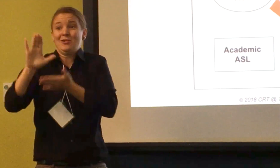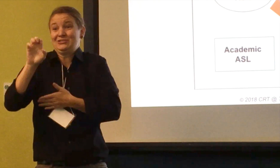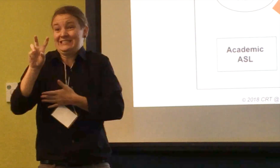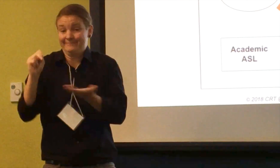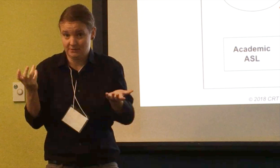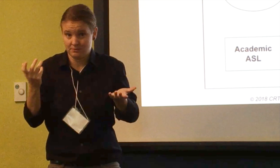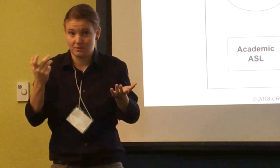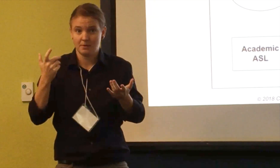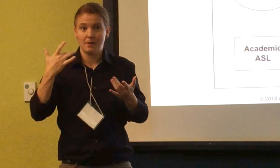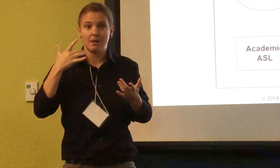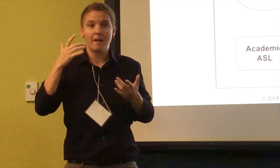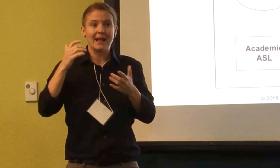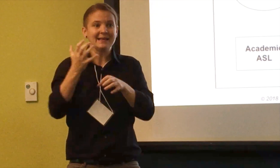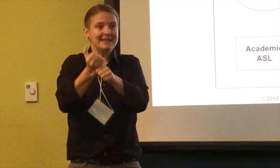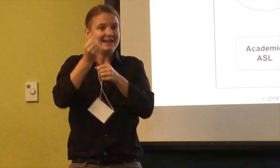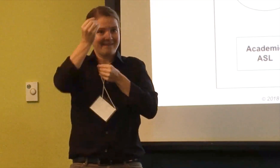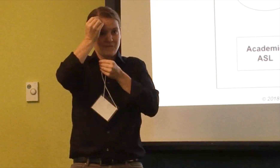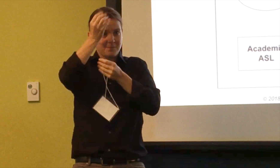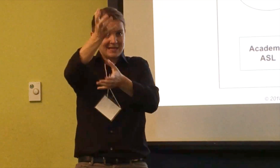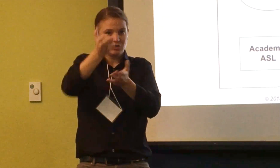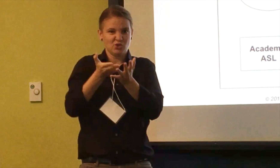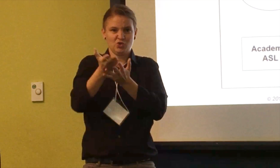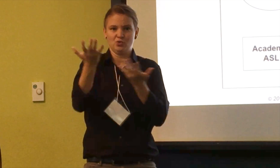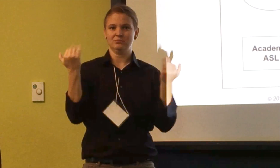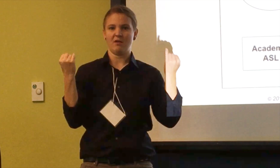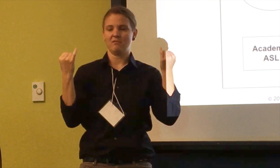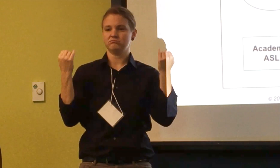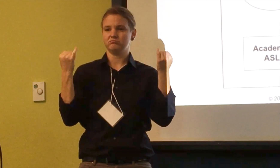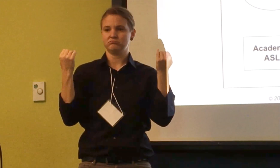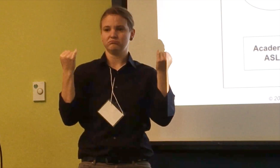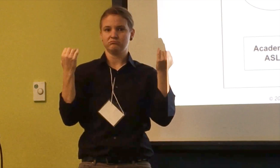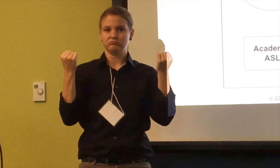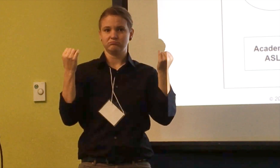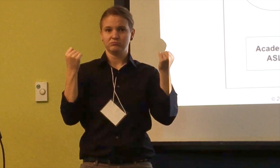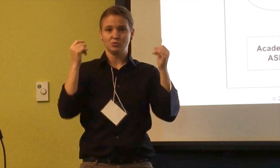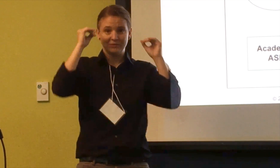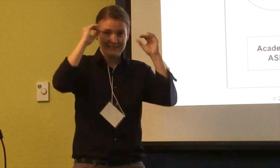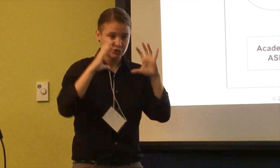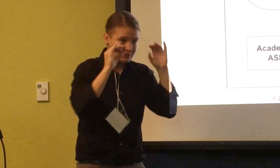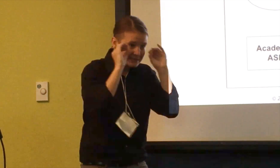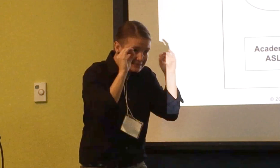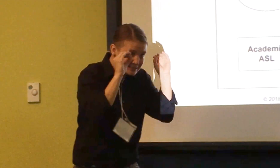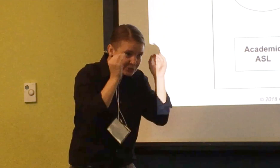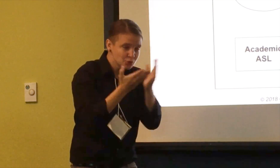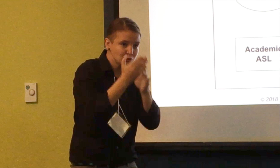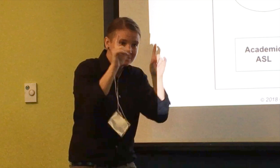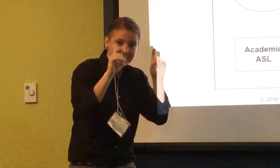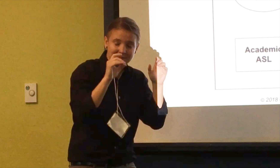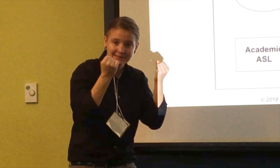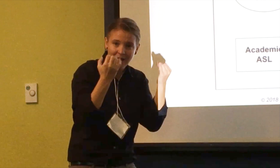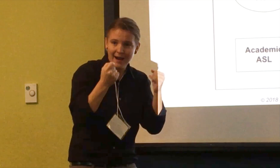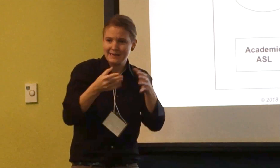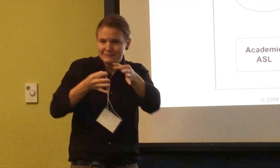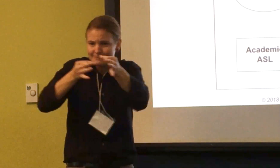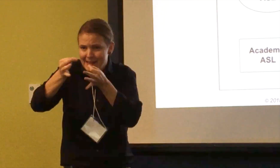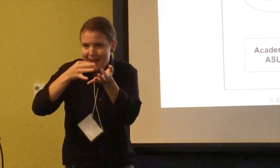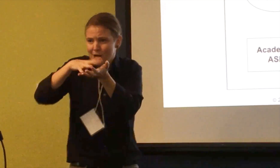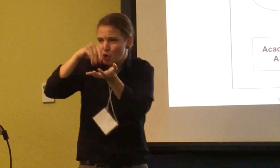classroom, and even college, you know, pre-K through 12, right up through college, they are getting their instruction in